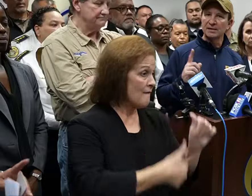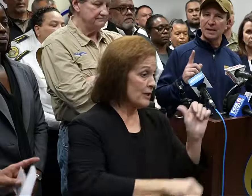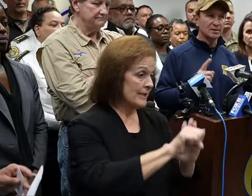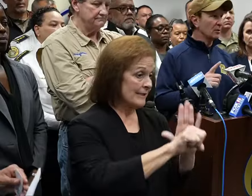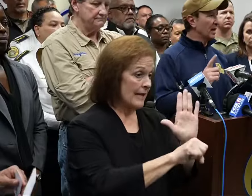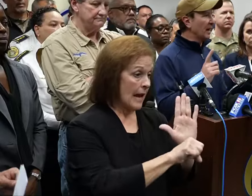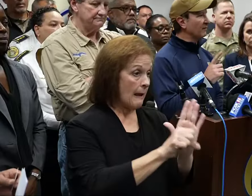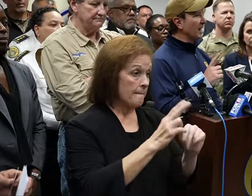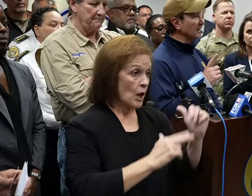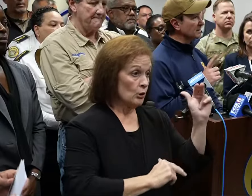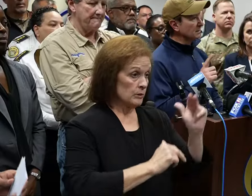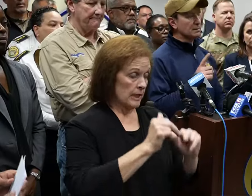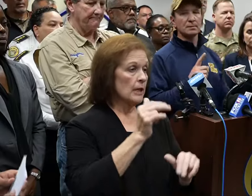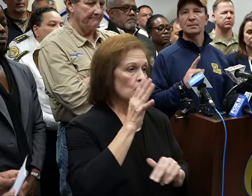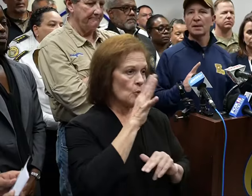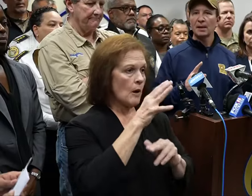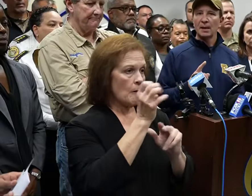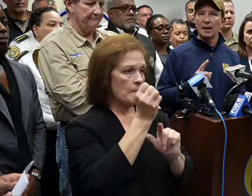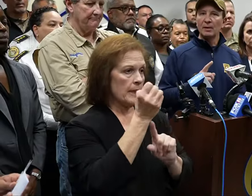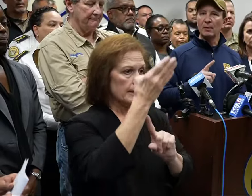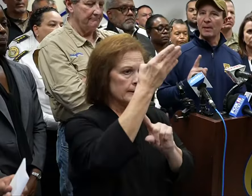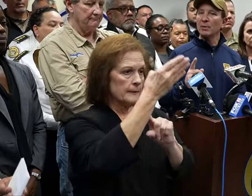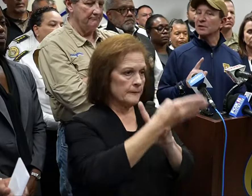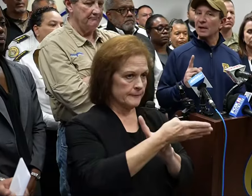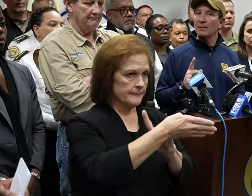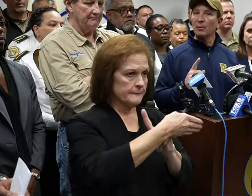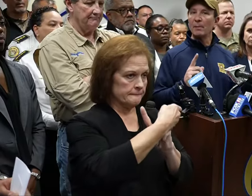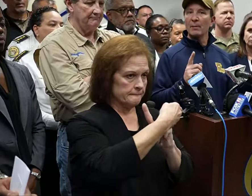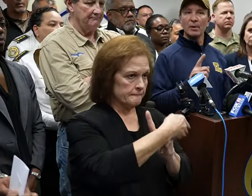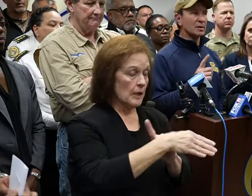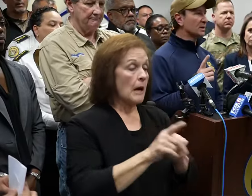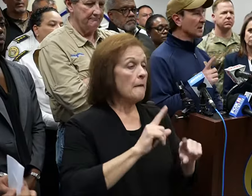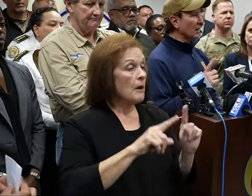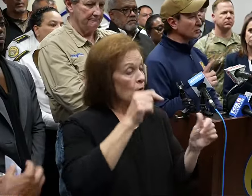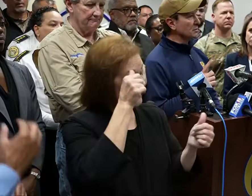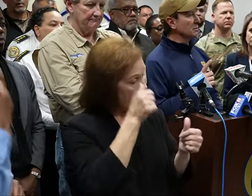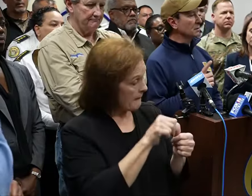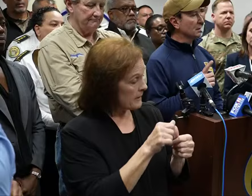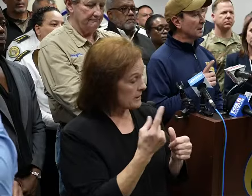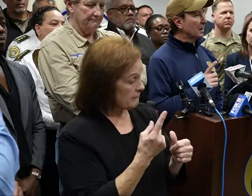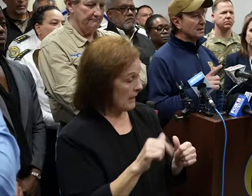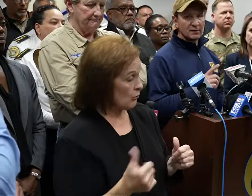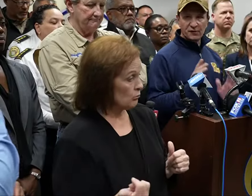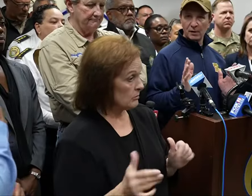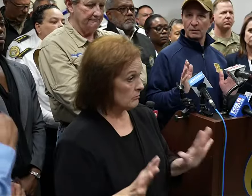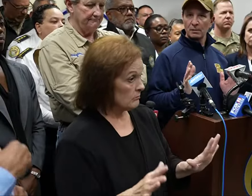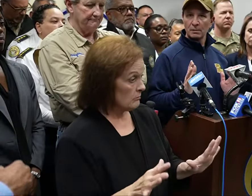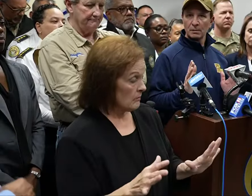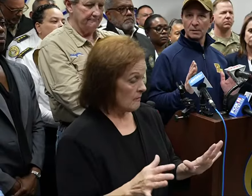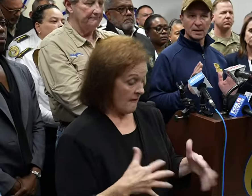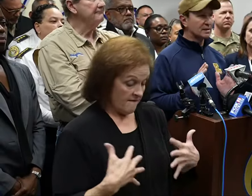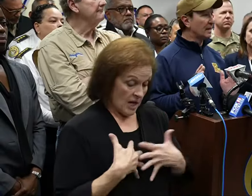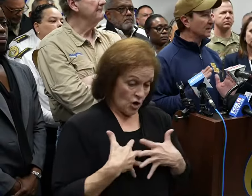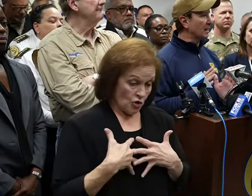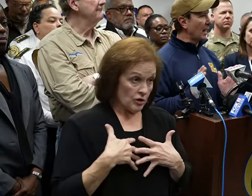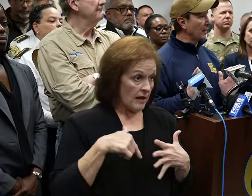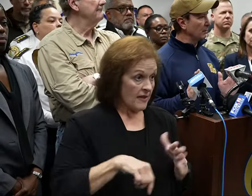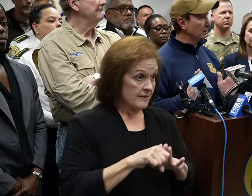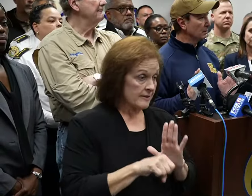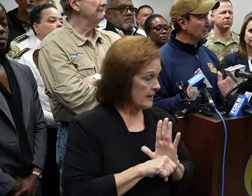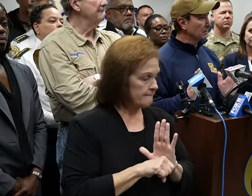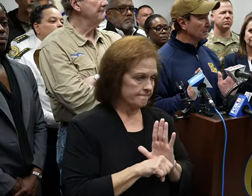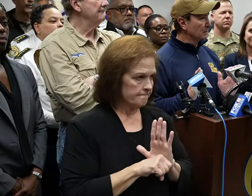in this state is going to be at half-mast. In remembrance of them, but remembering something else. That fear in this state is a